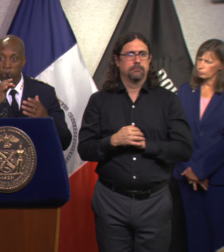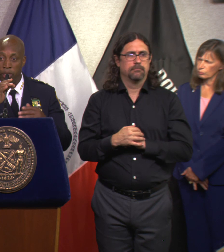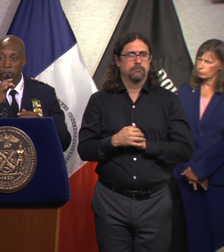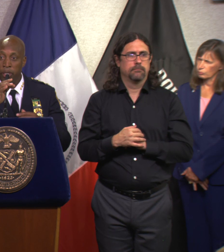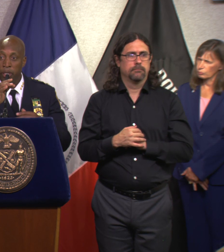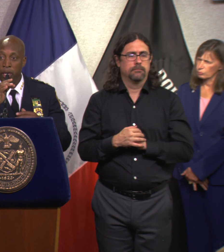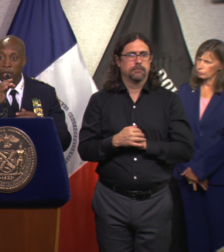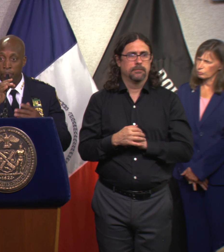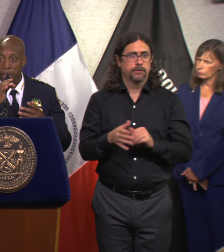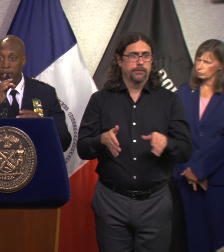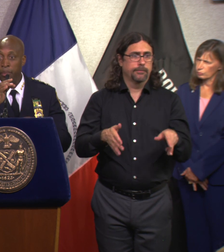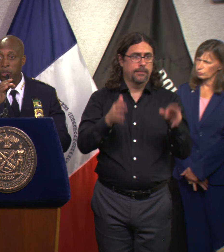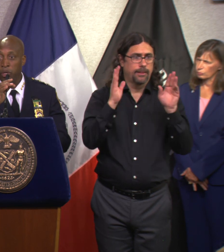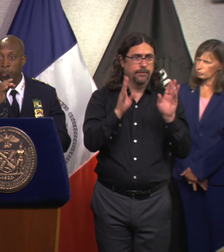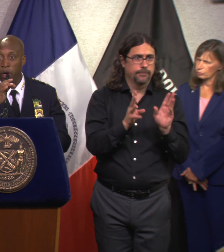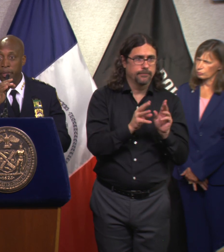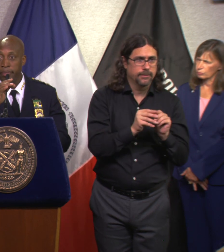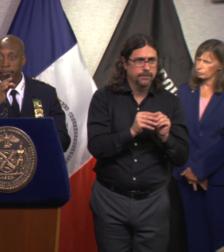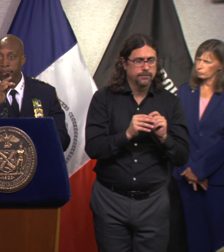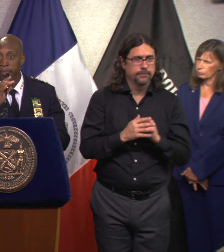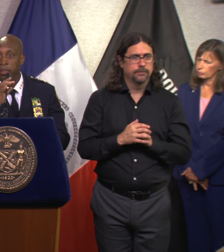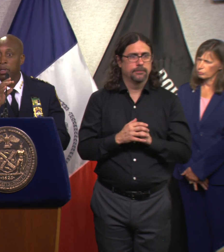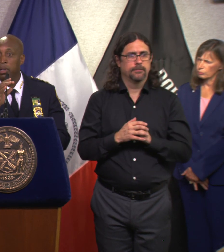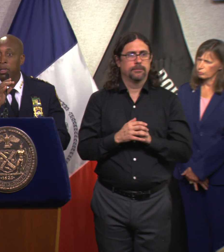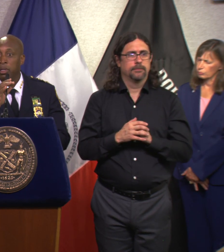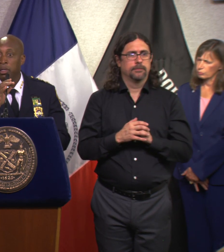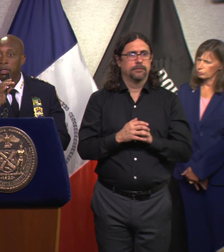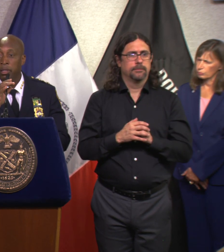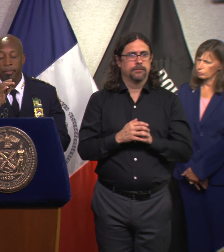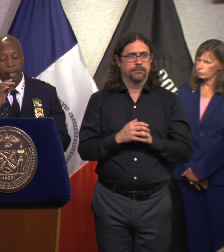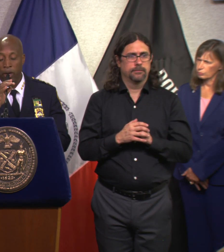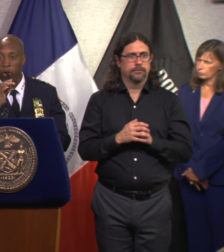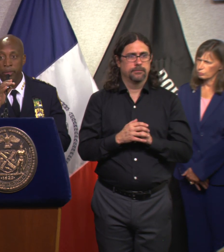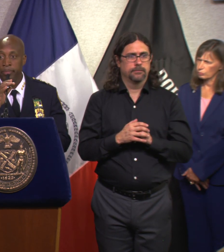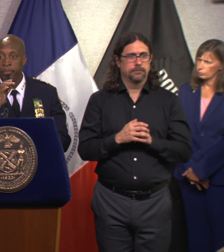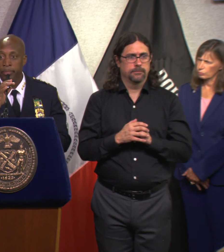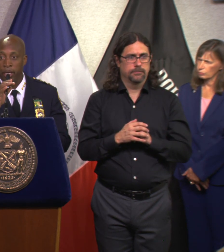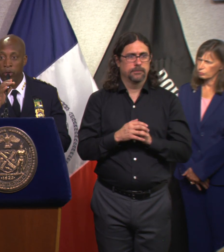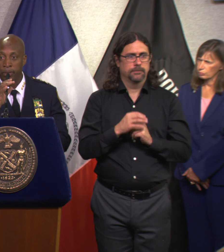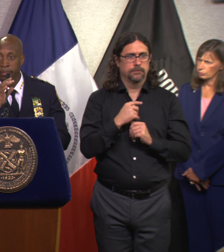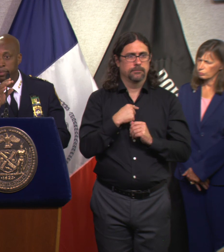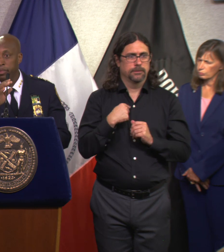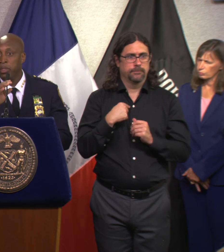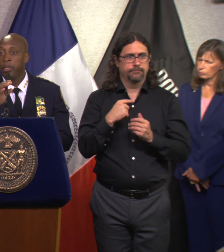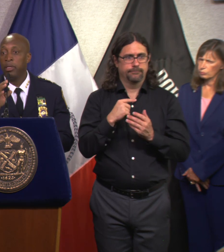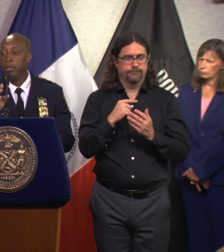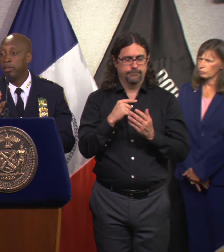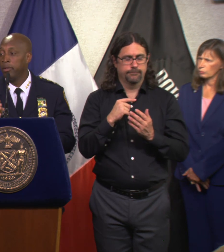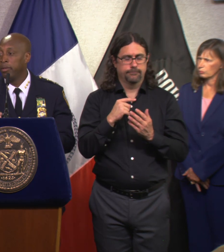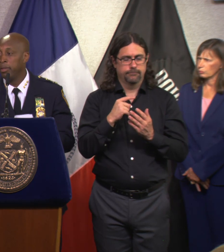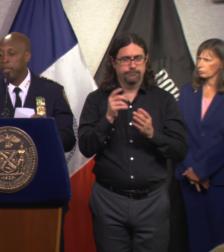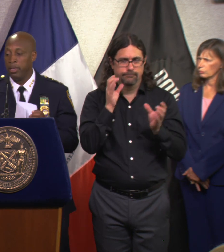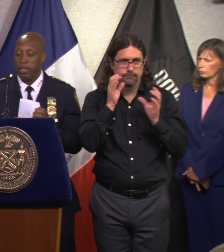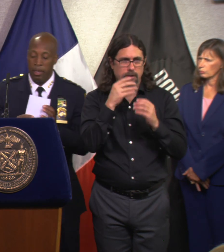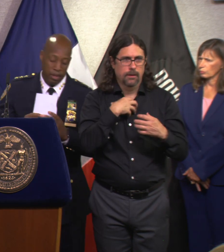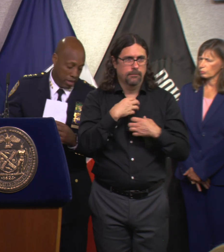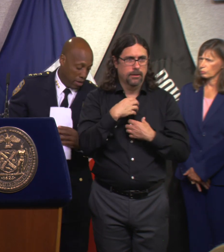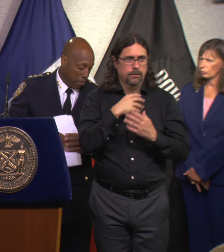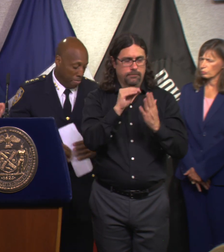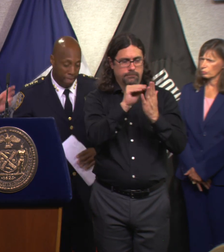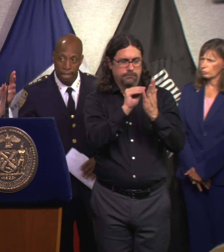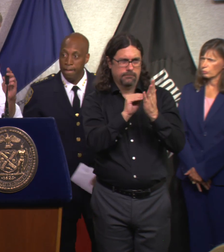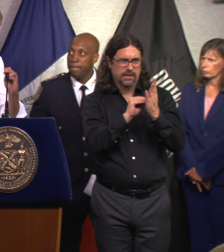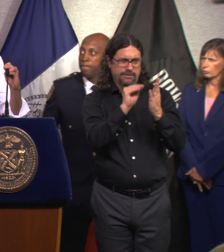prioritize enforcing complaints that come into our department. Since the Not Garner at all. situation? Not at all. Wait, but I want